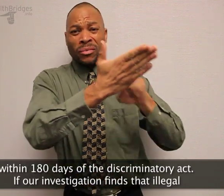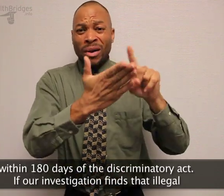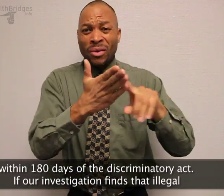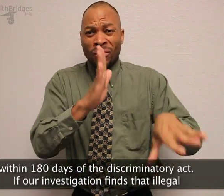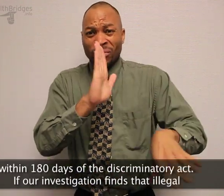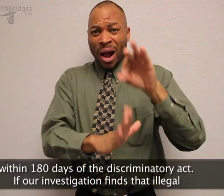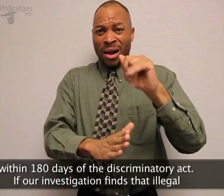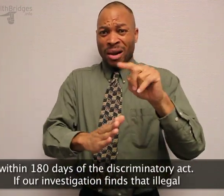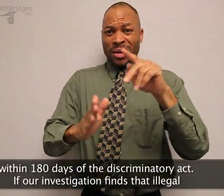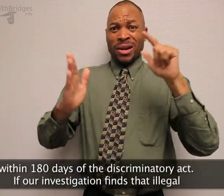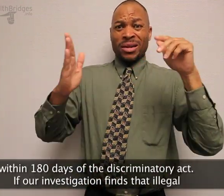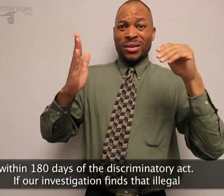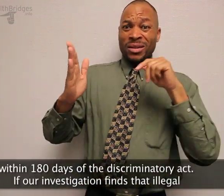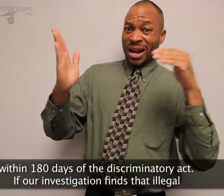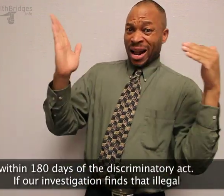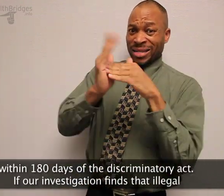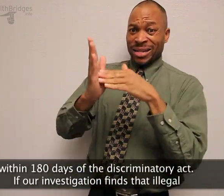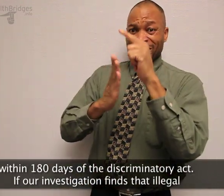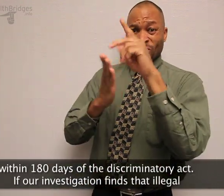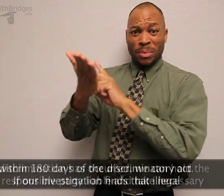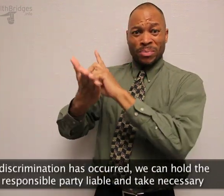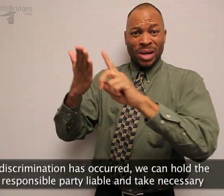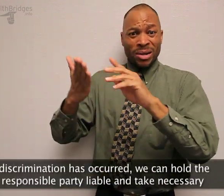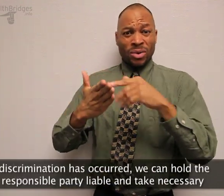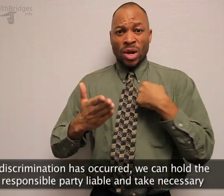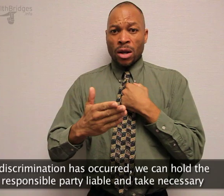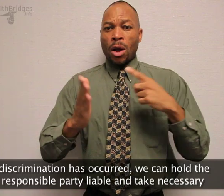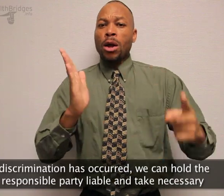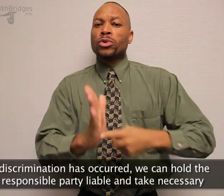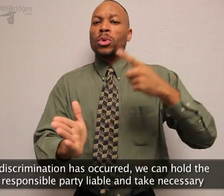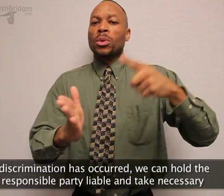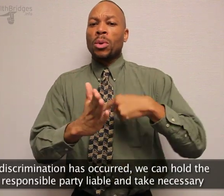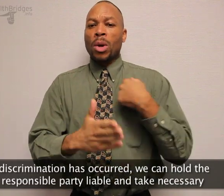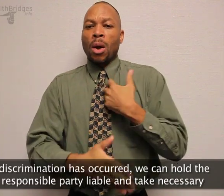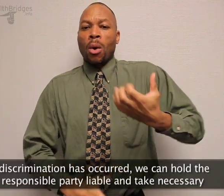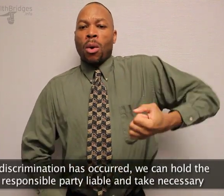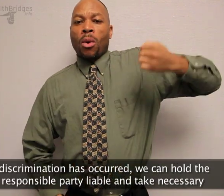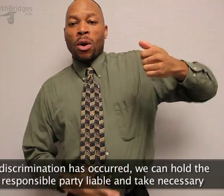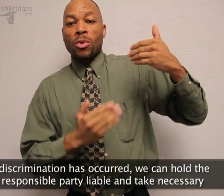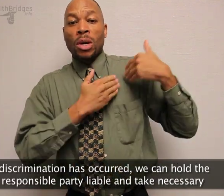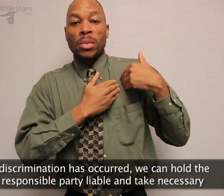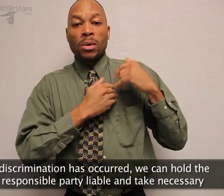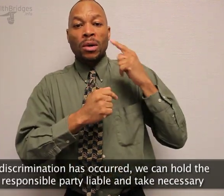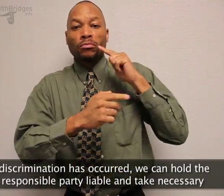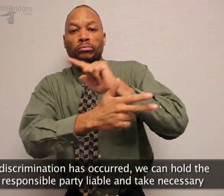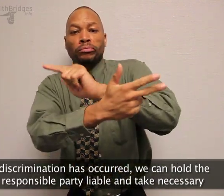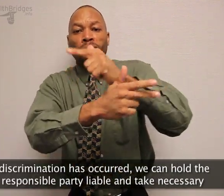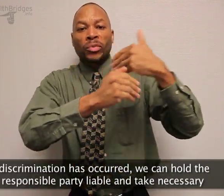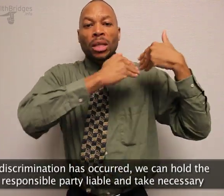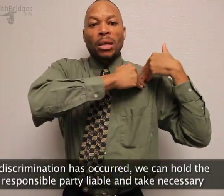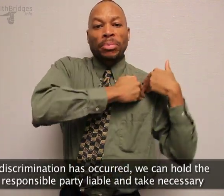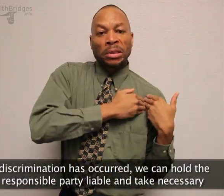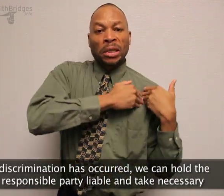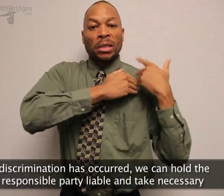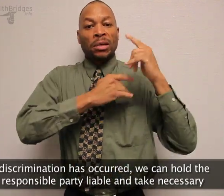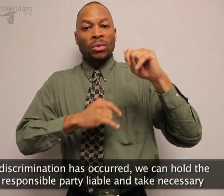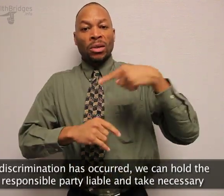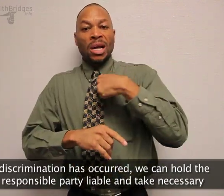If our investigation finds that illegal discrimination has occurred, we can hold the responsible party liable